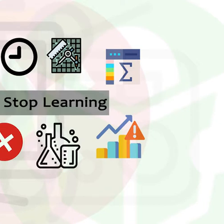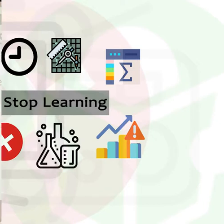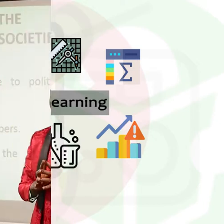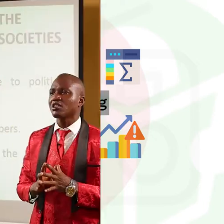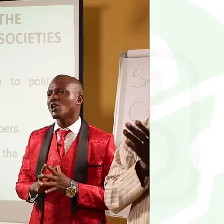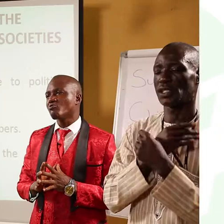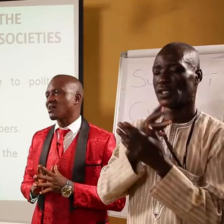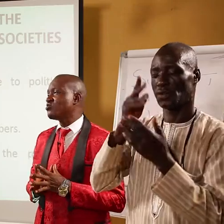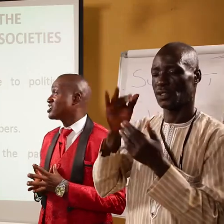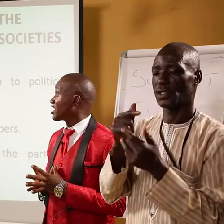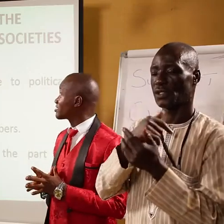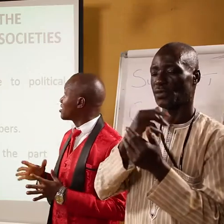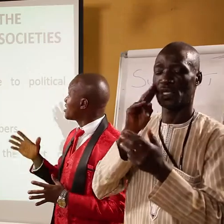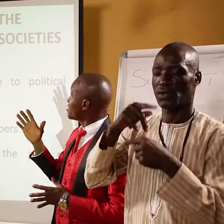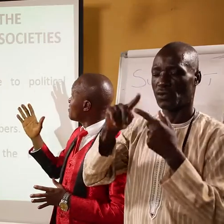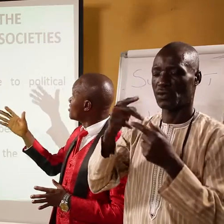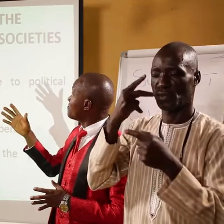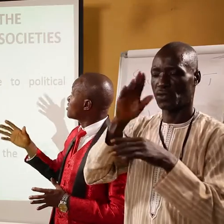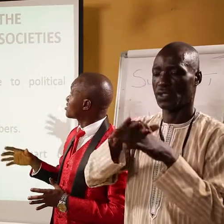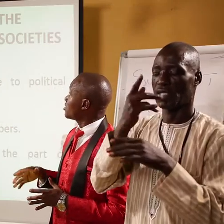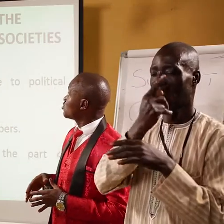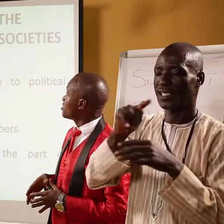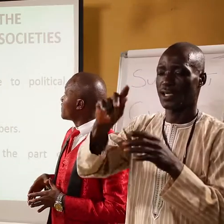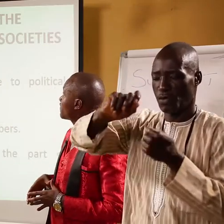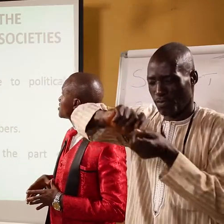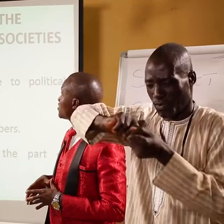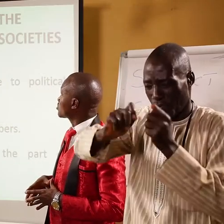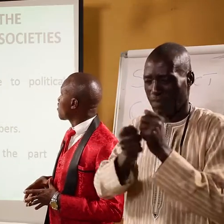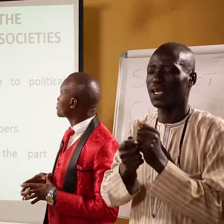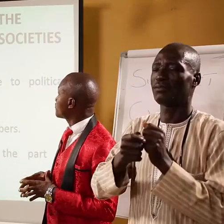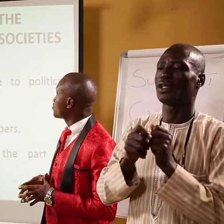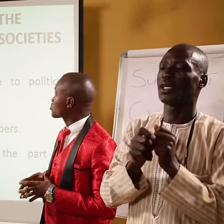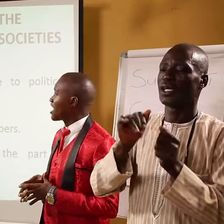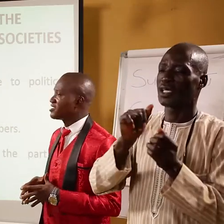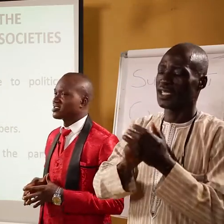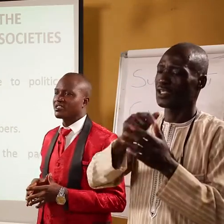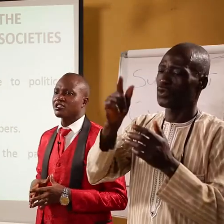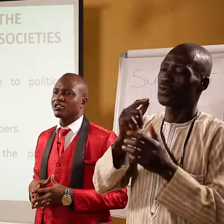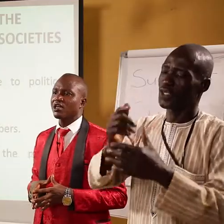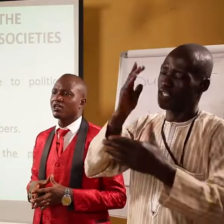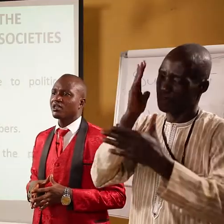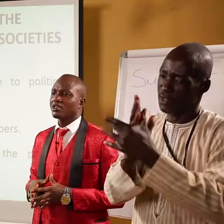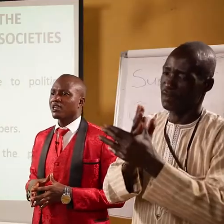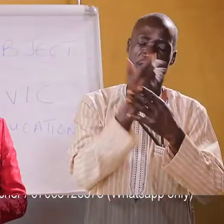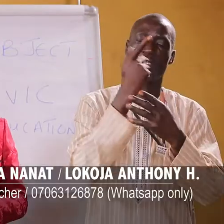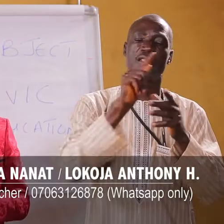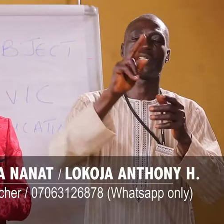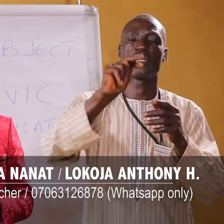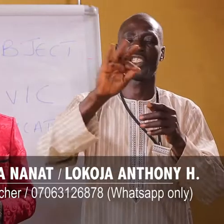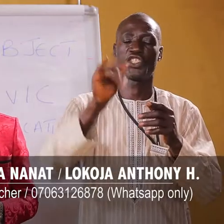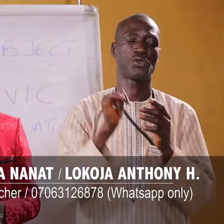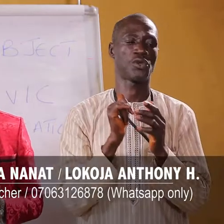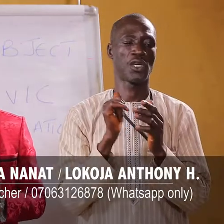My dear students, we shall be looking at the impediments to the effectiveness of civil societies in Nigeria. That is,